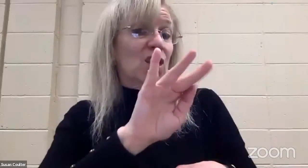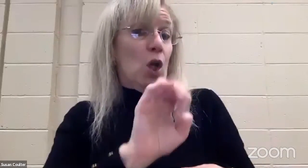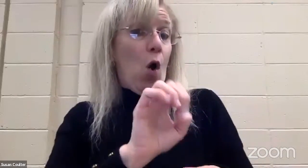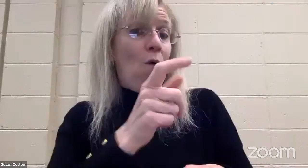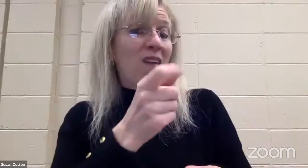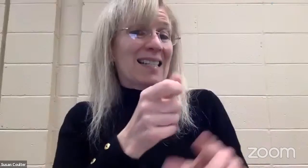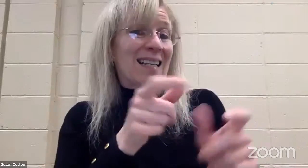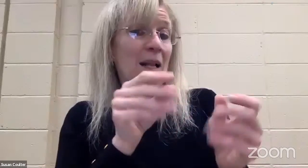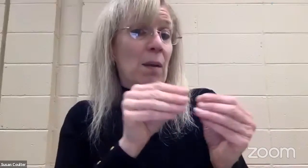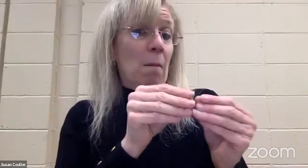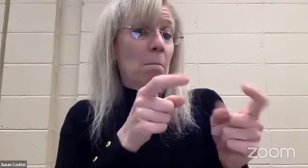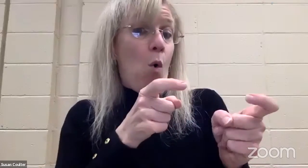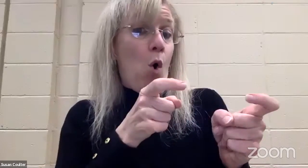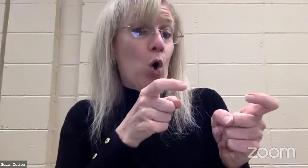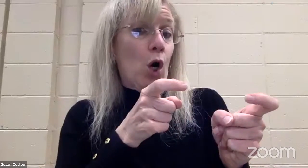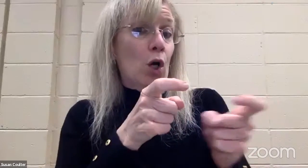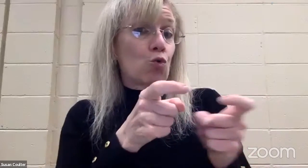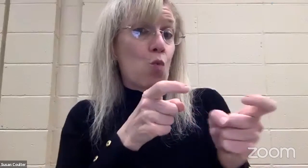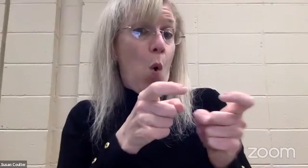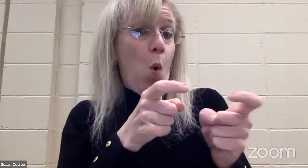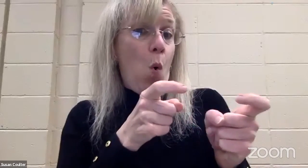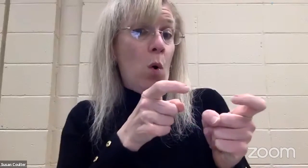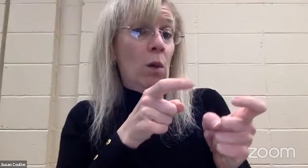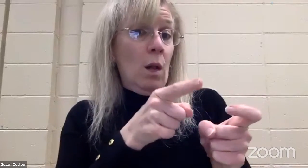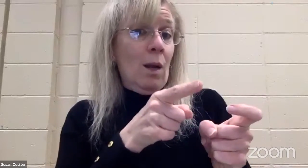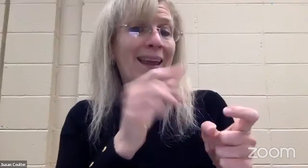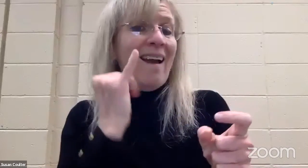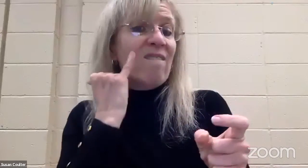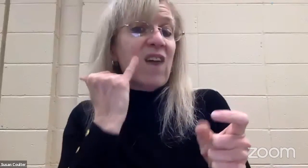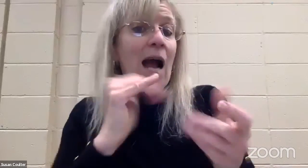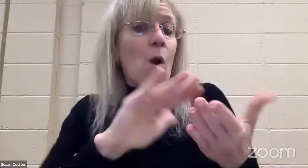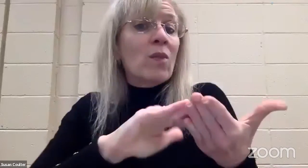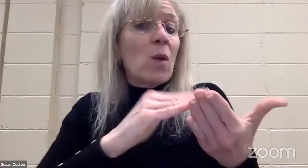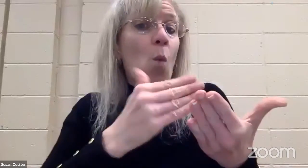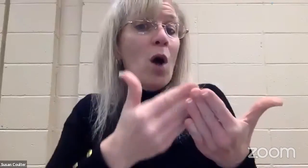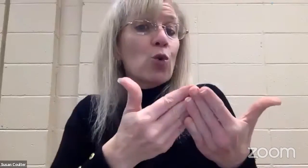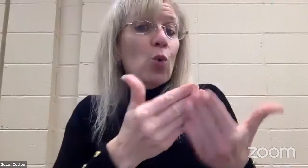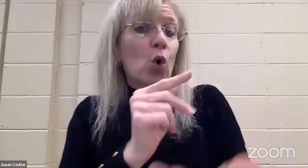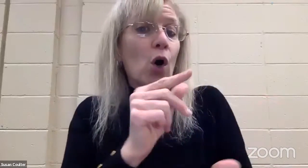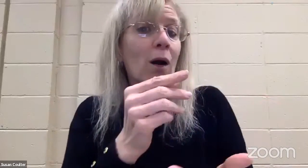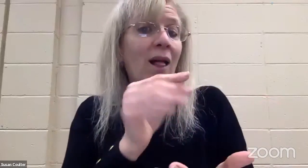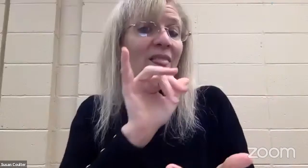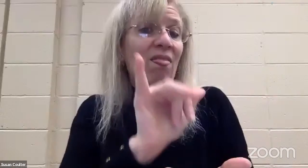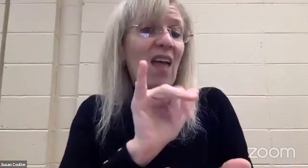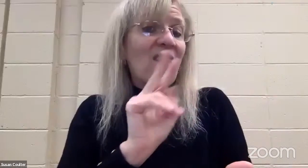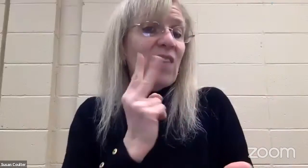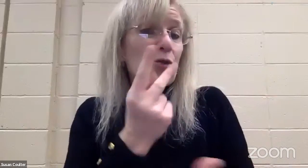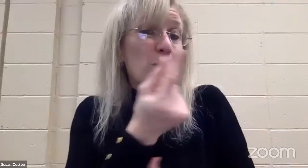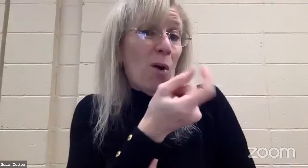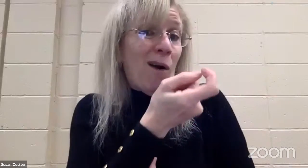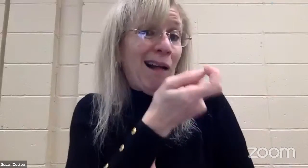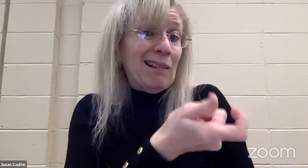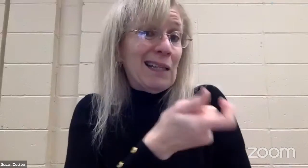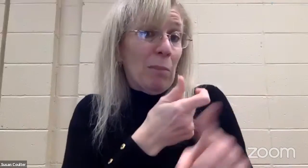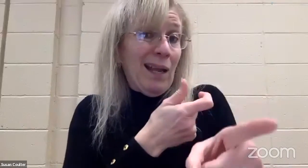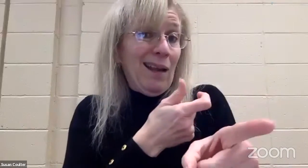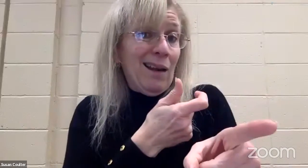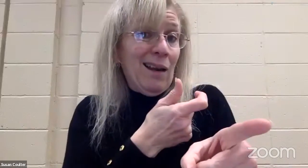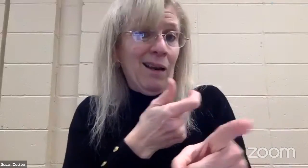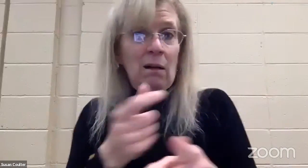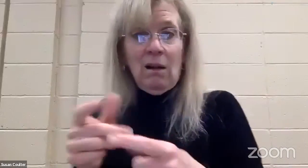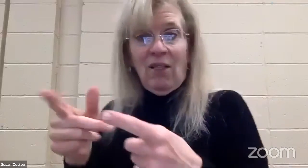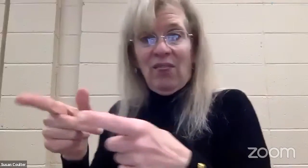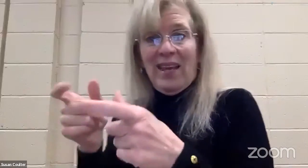on the stove has a bit more control if I only want to cook that vegetable a little